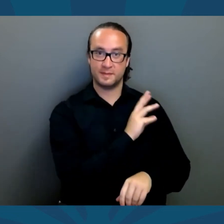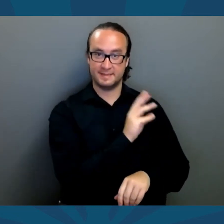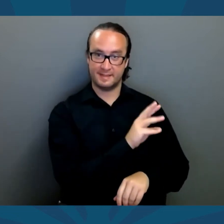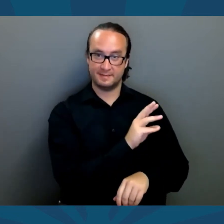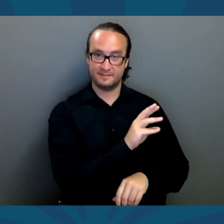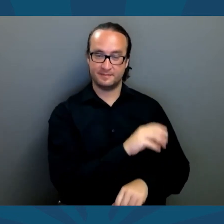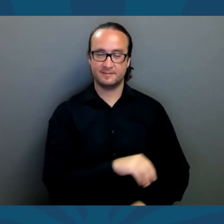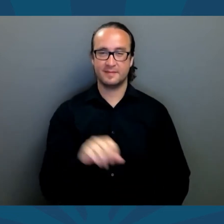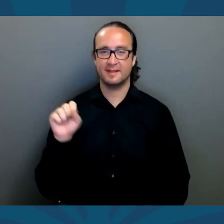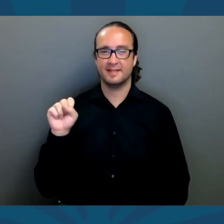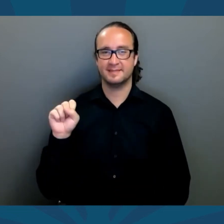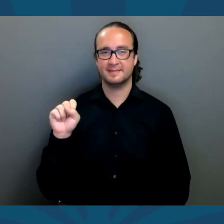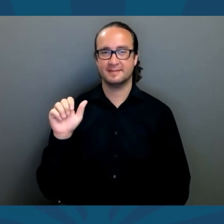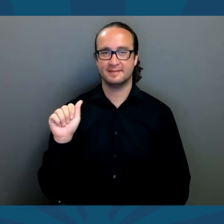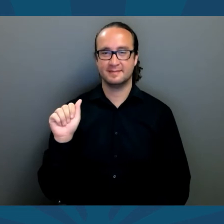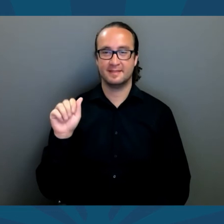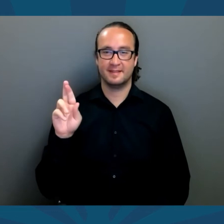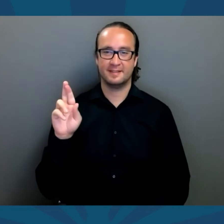traditional. Website,